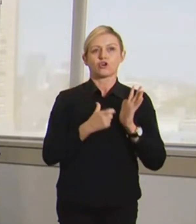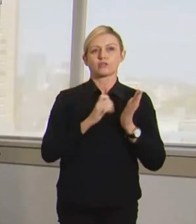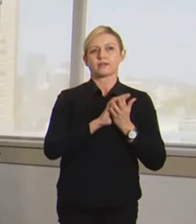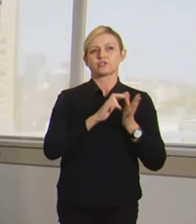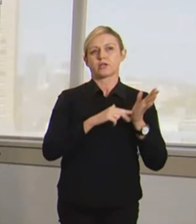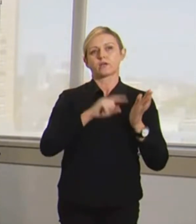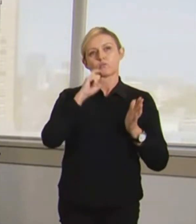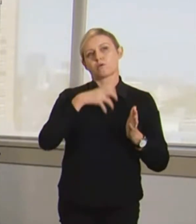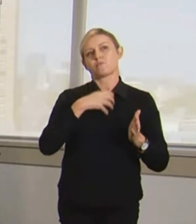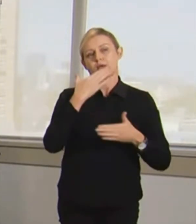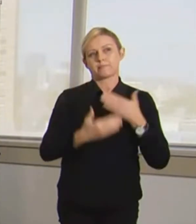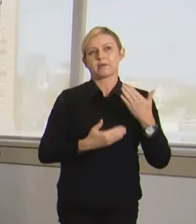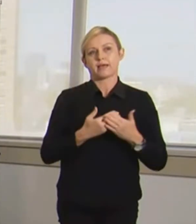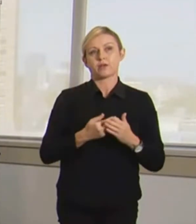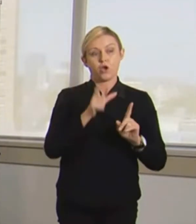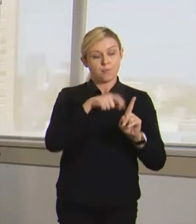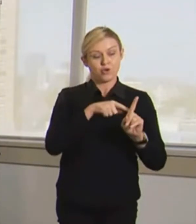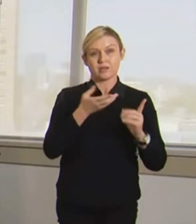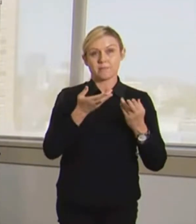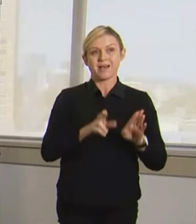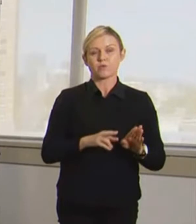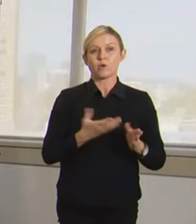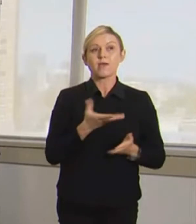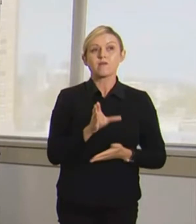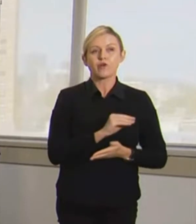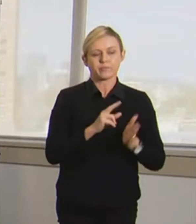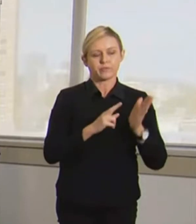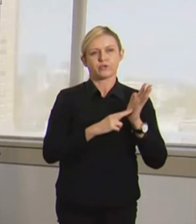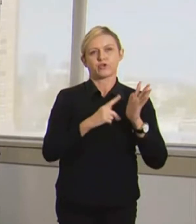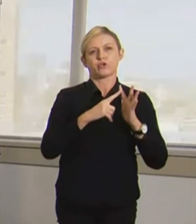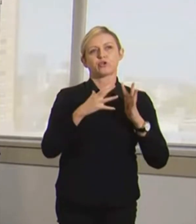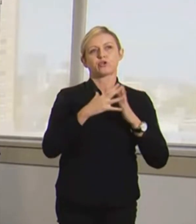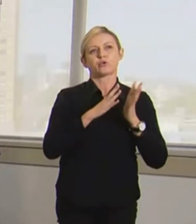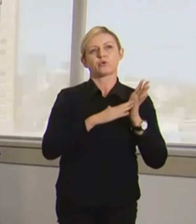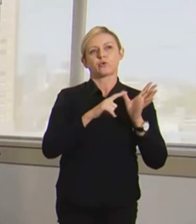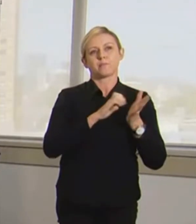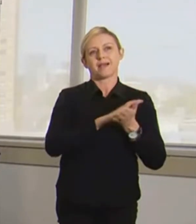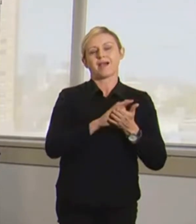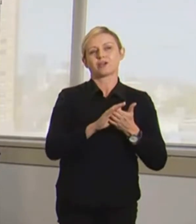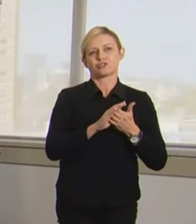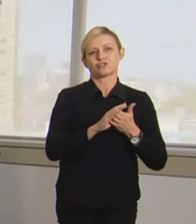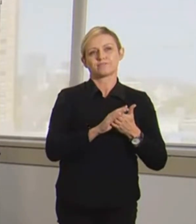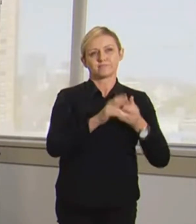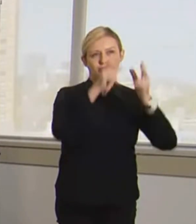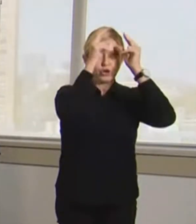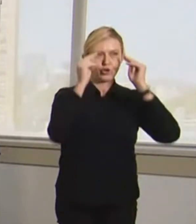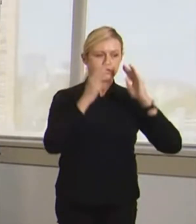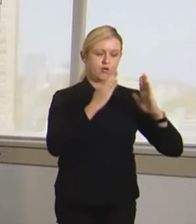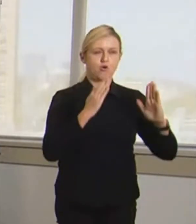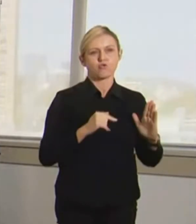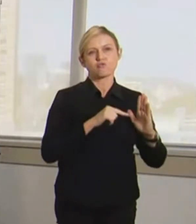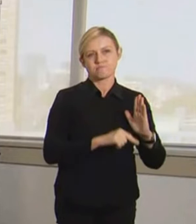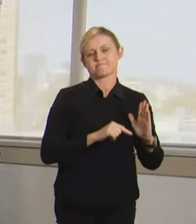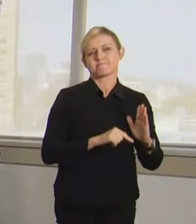That person who passed away was actually in the Newmarch Anglican facility. So it's particularly